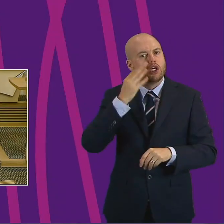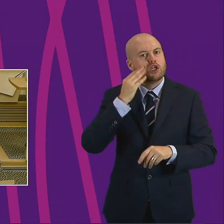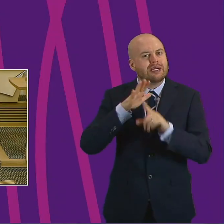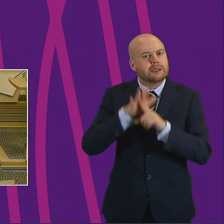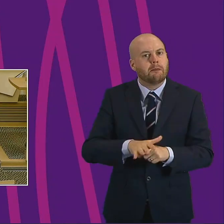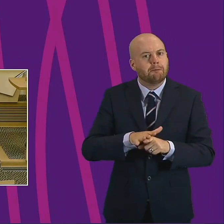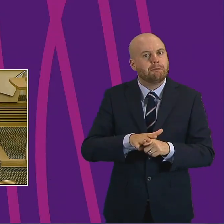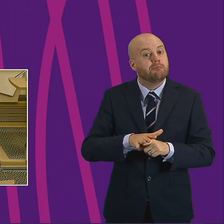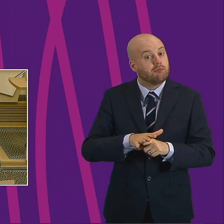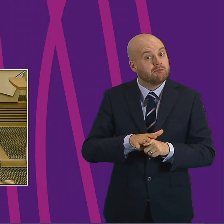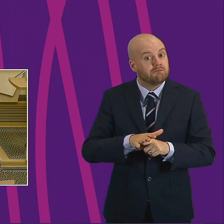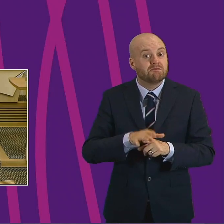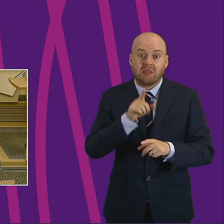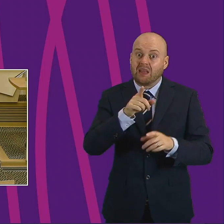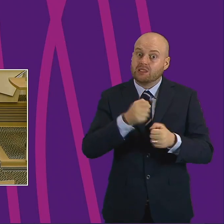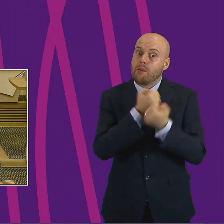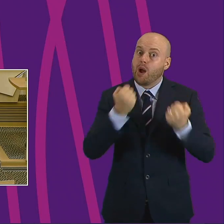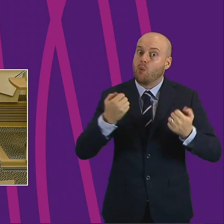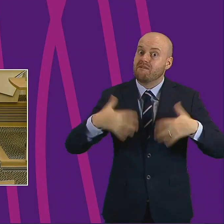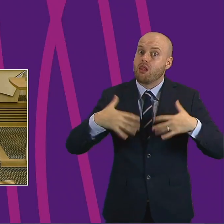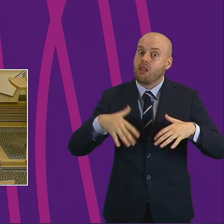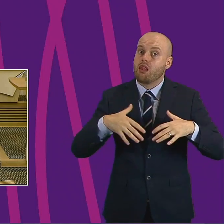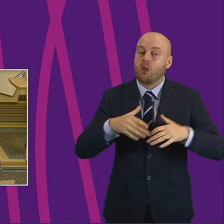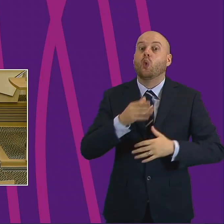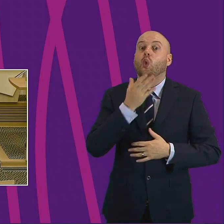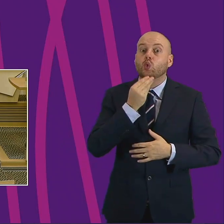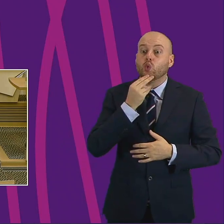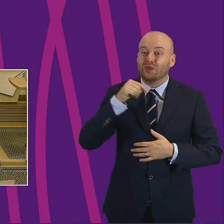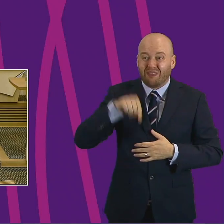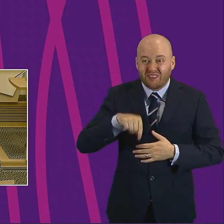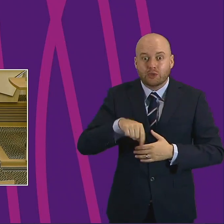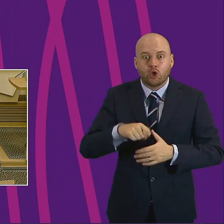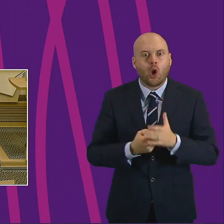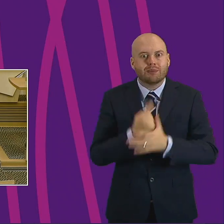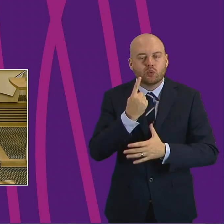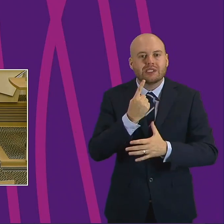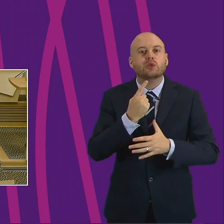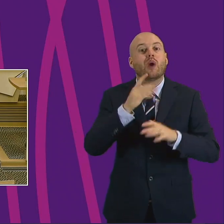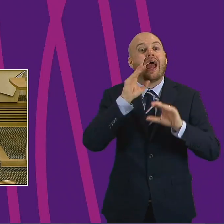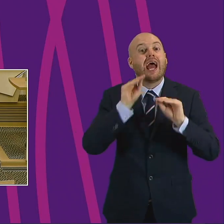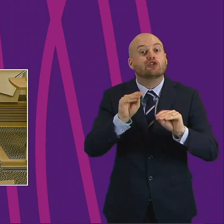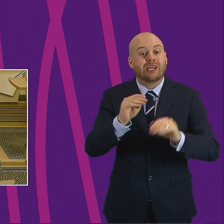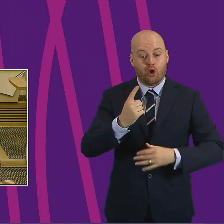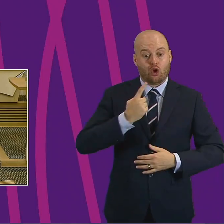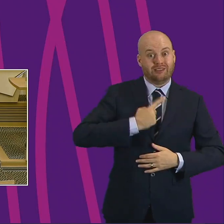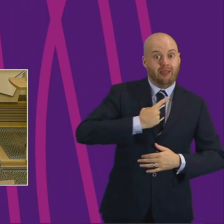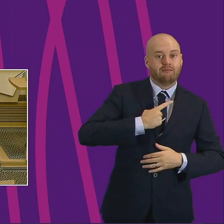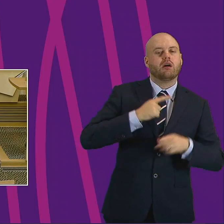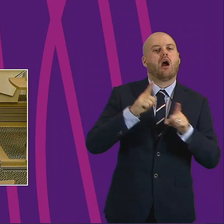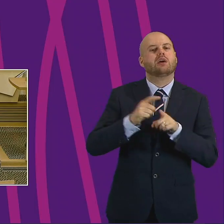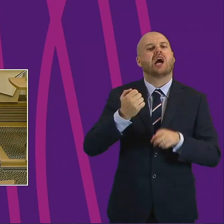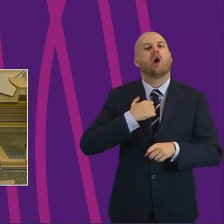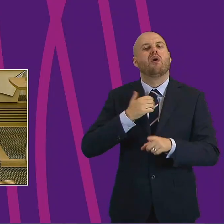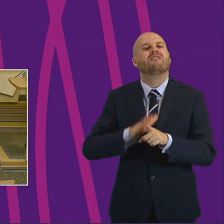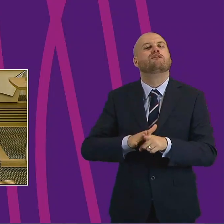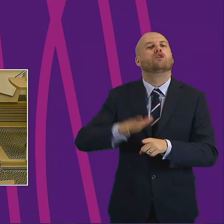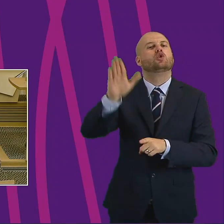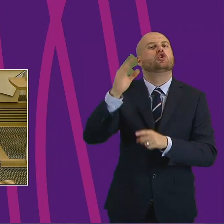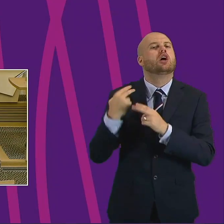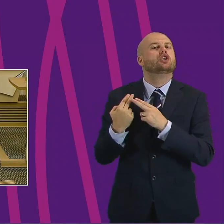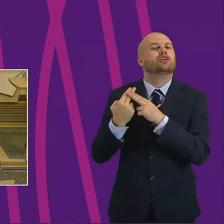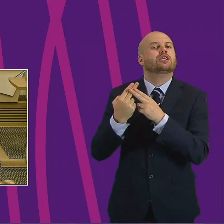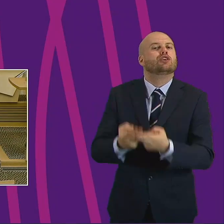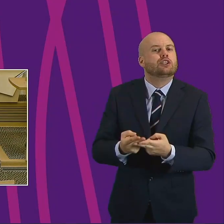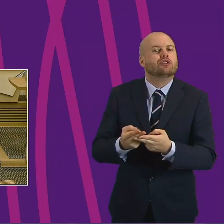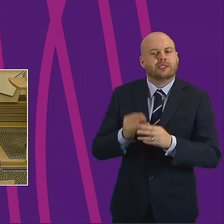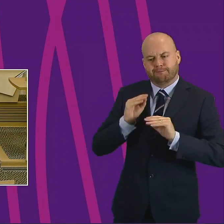I suppose the message would be, let's not waste that opportunity and make sure that we educate not just ourselves, but our future generations on the role that Scotland